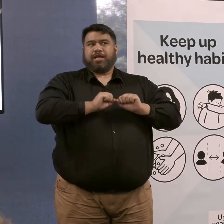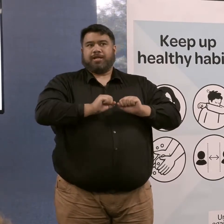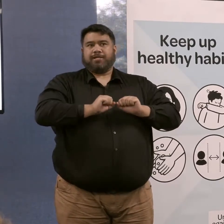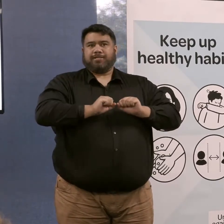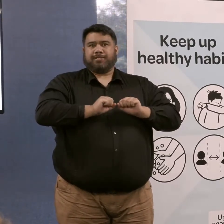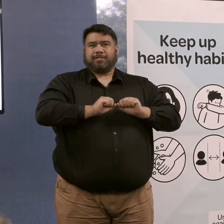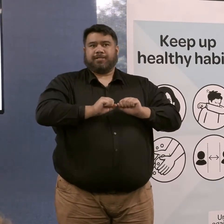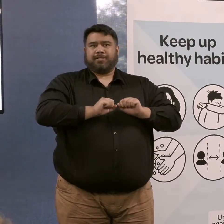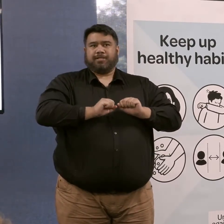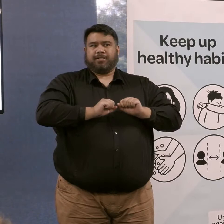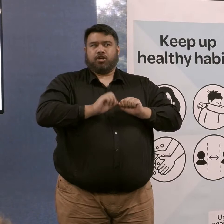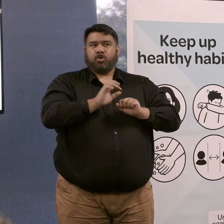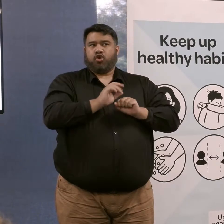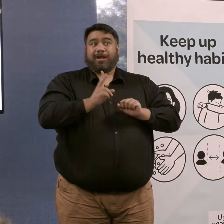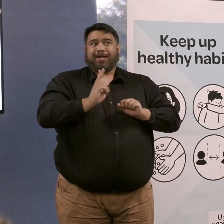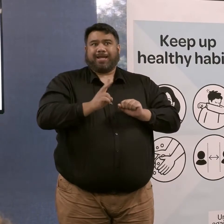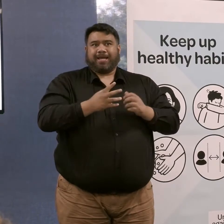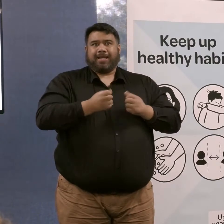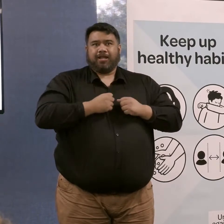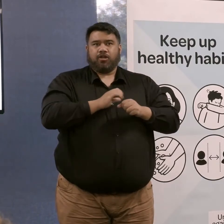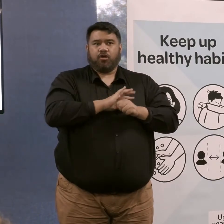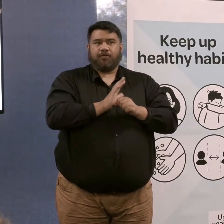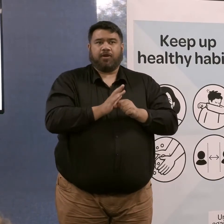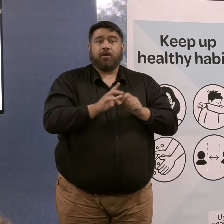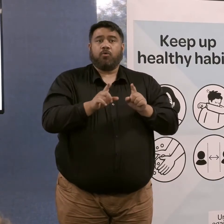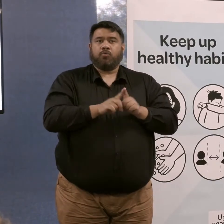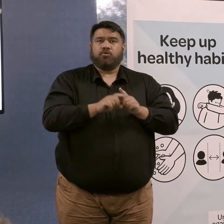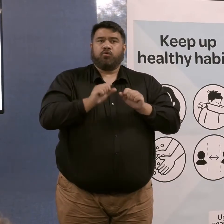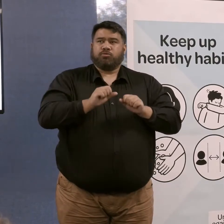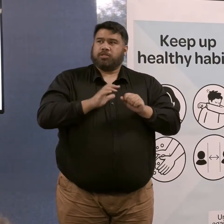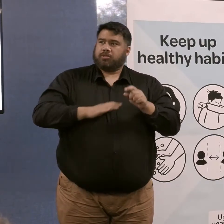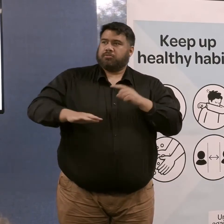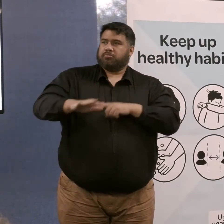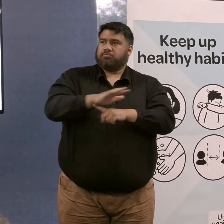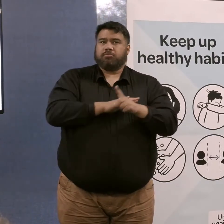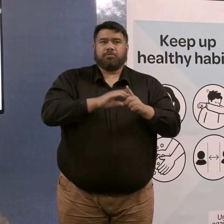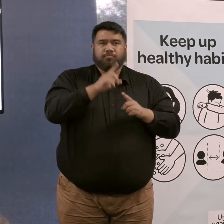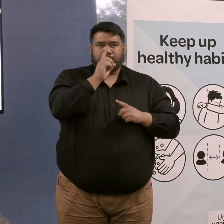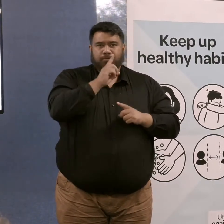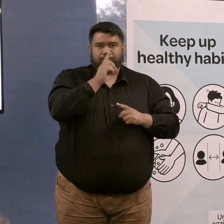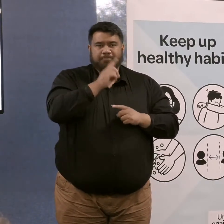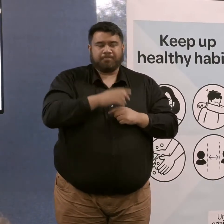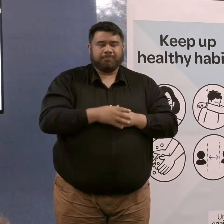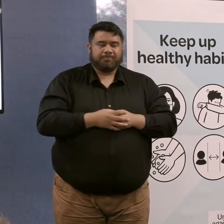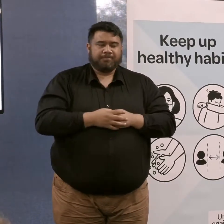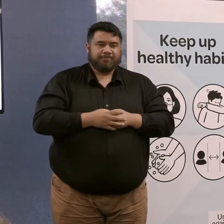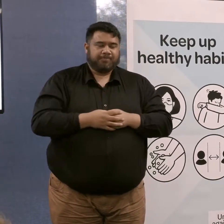being reinfected and, of course, protecting others around you.